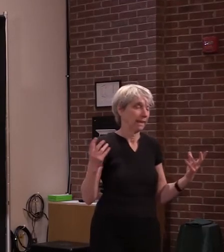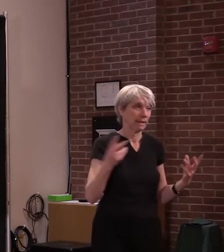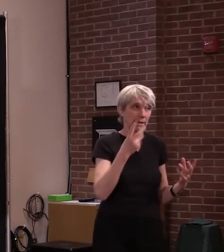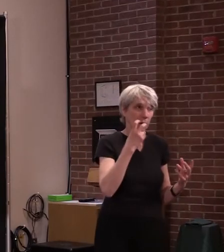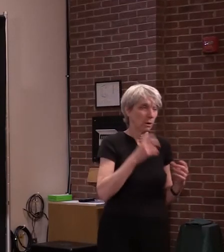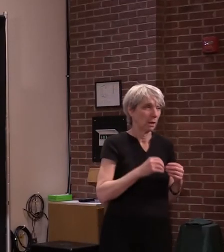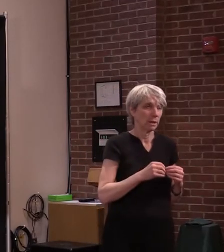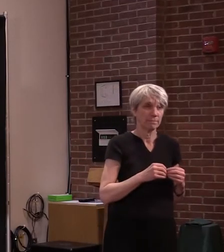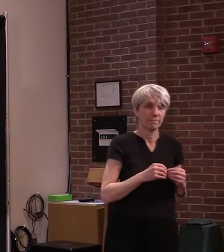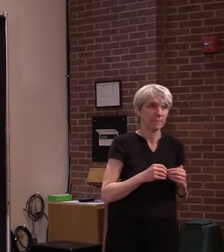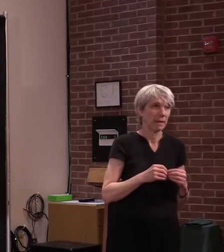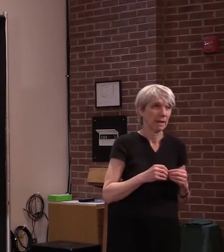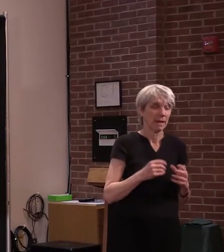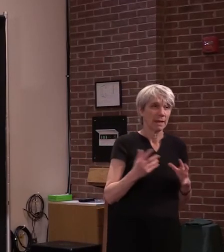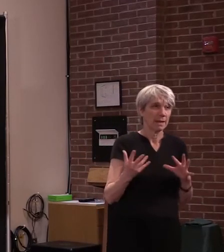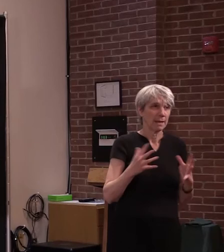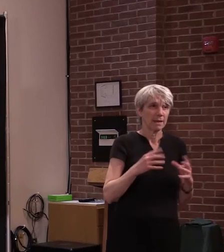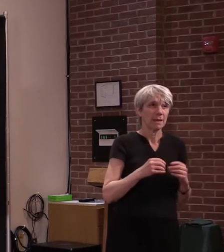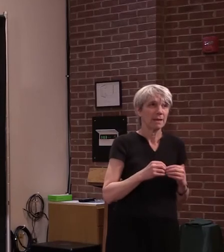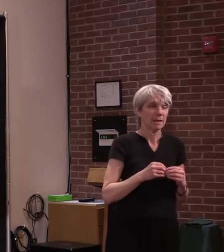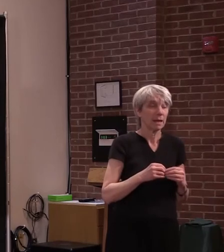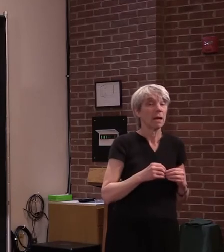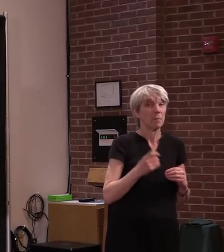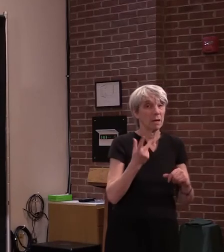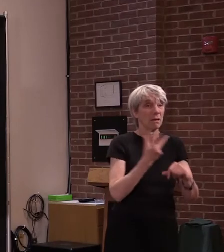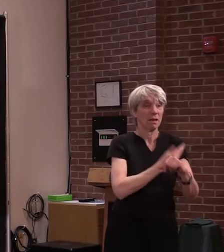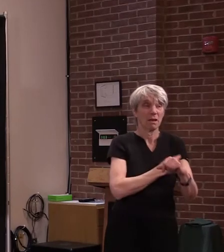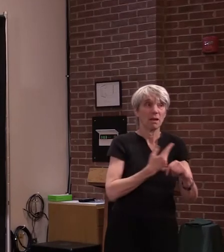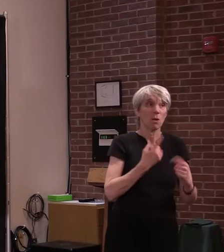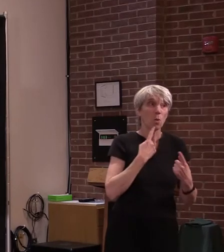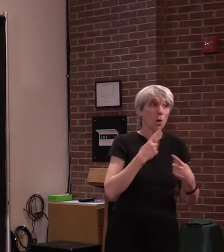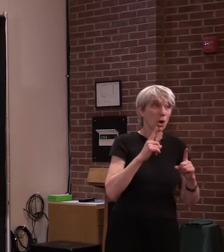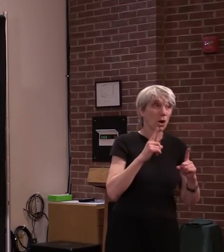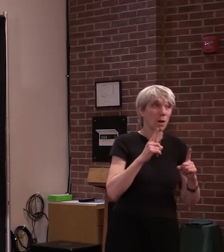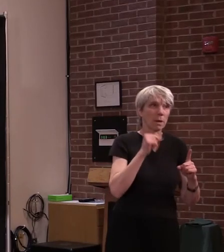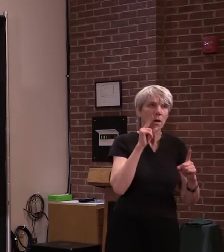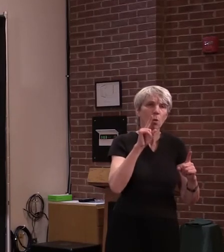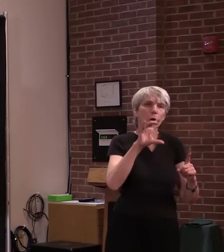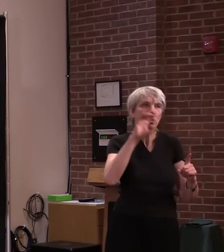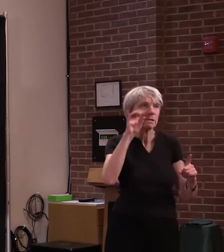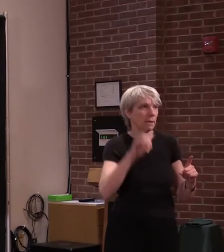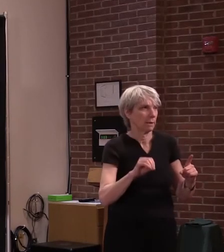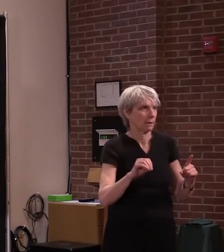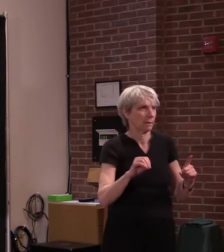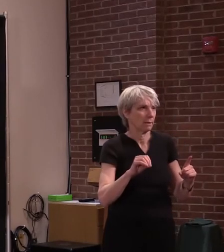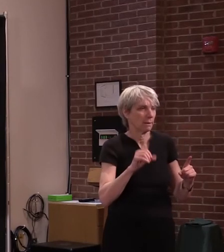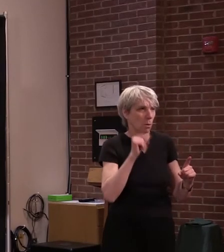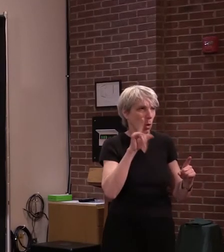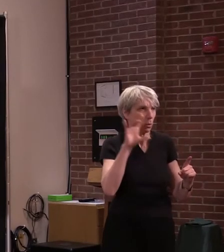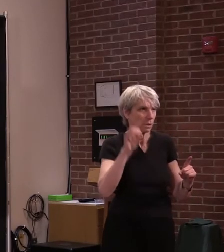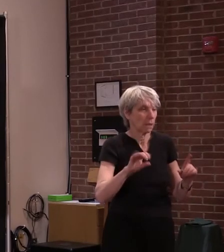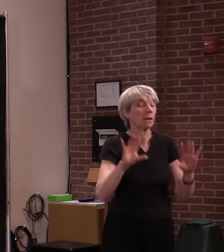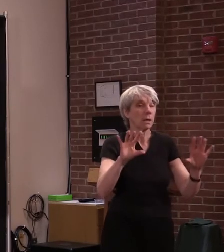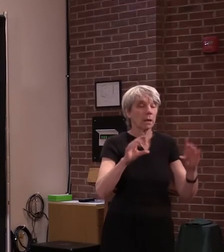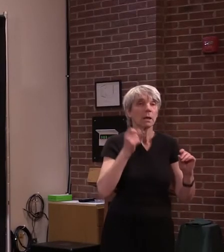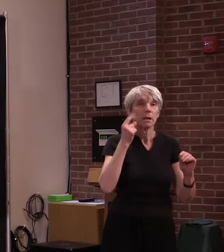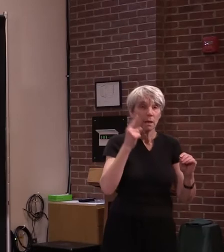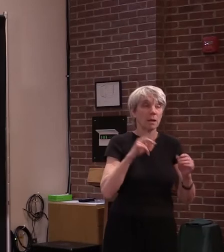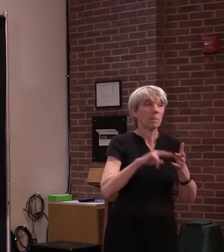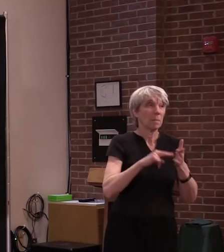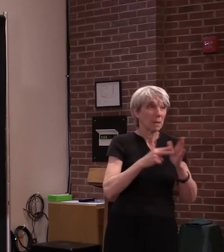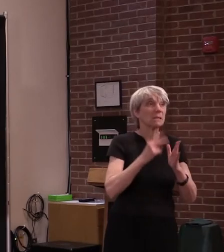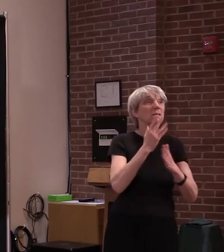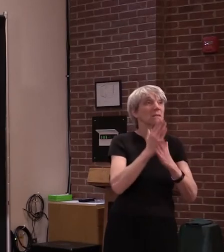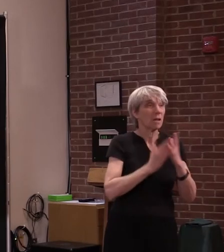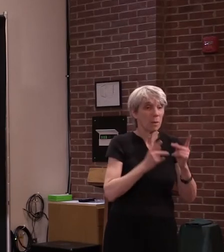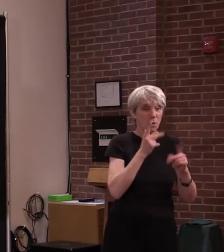we have those, it's effective, but it's not 100% effective. So there are going to be breakthrough